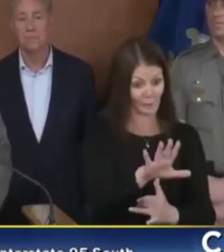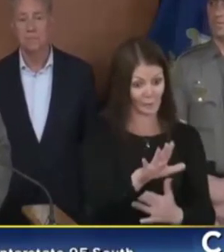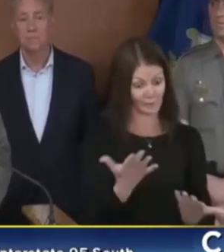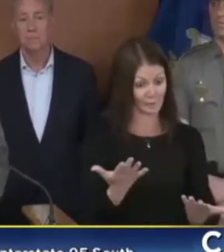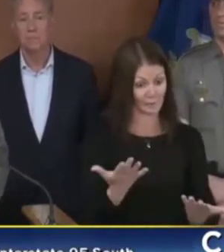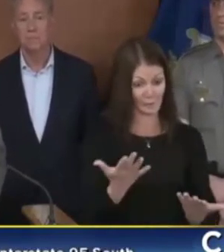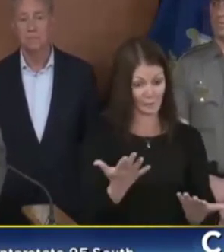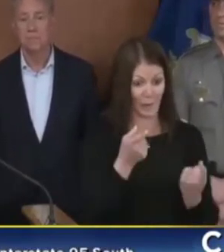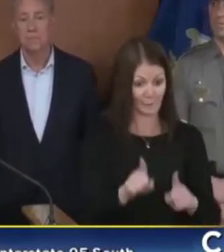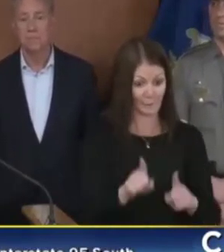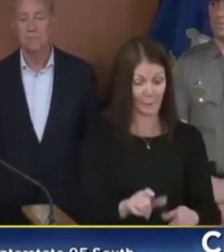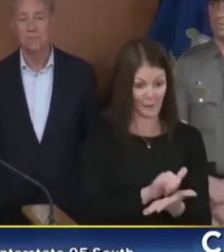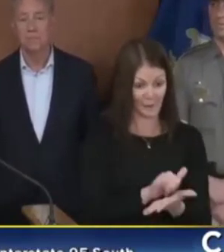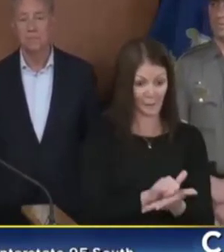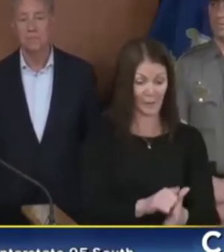So,